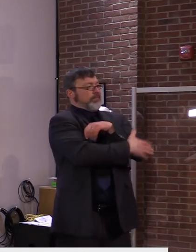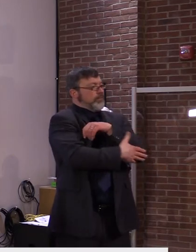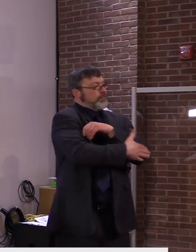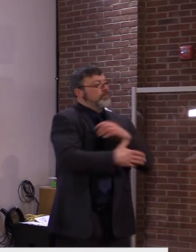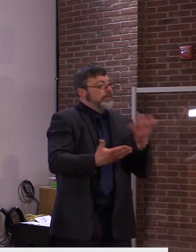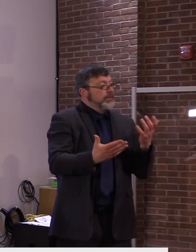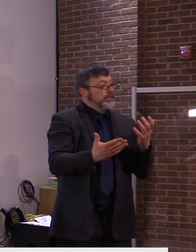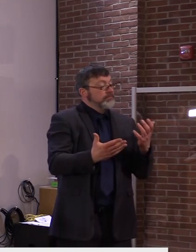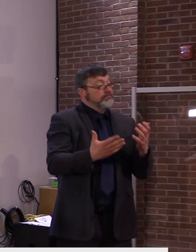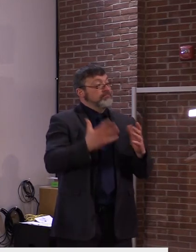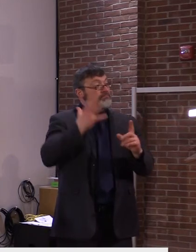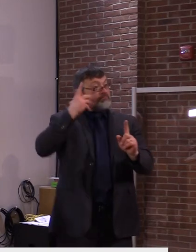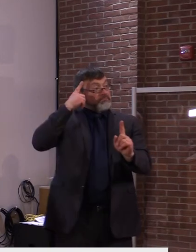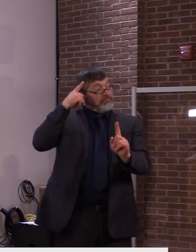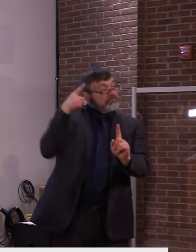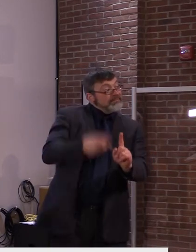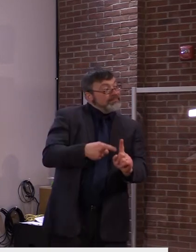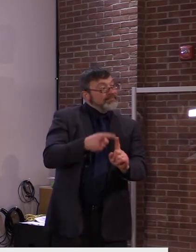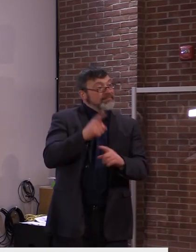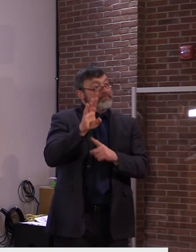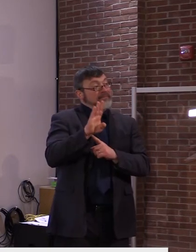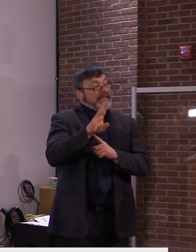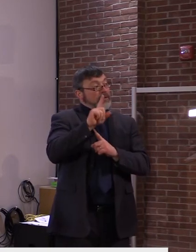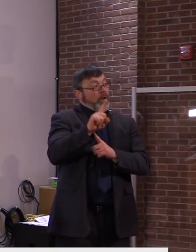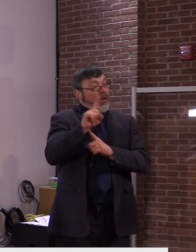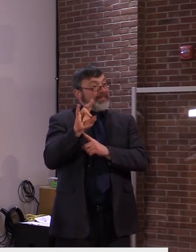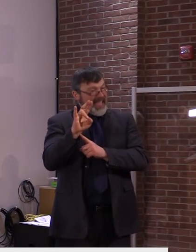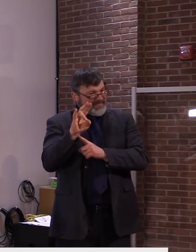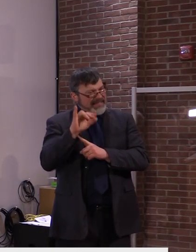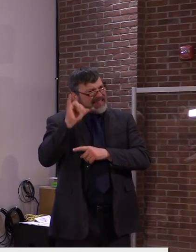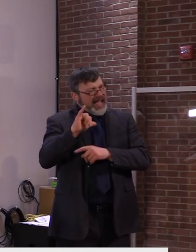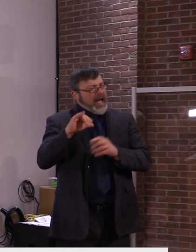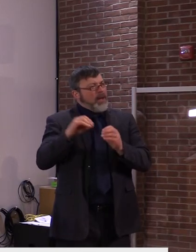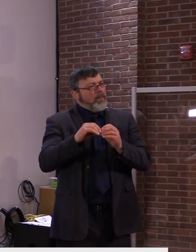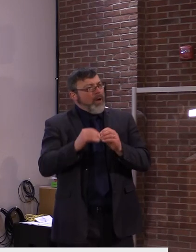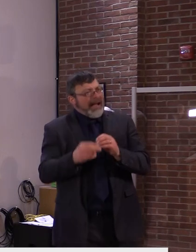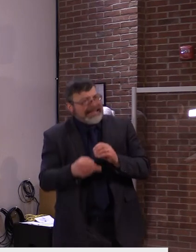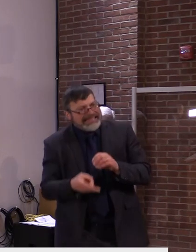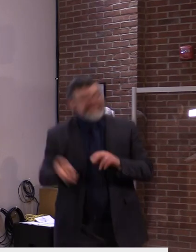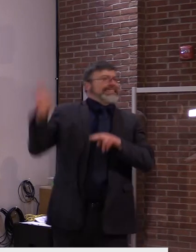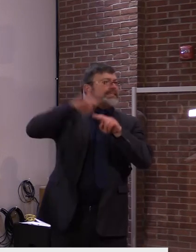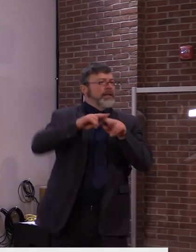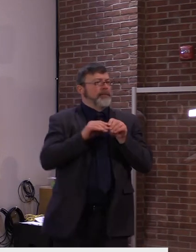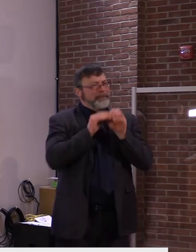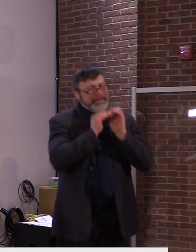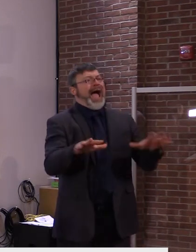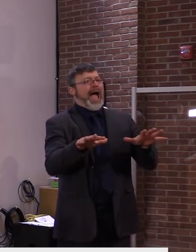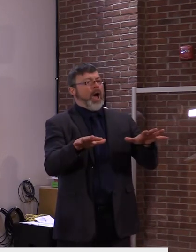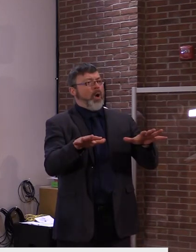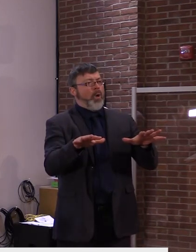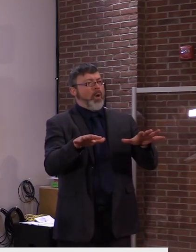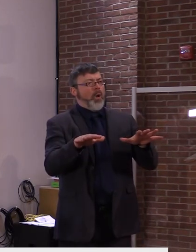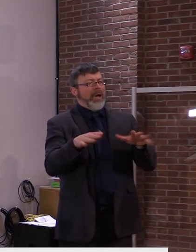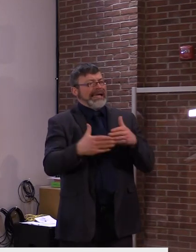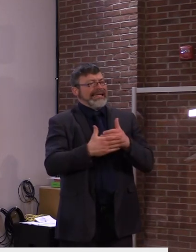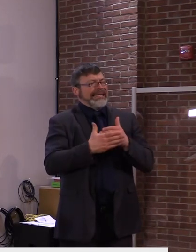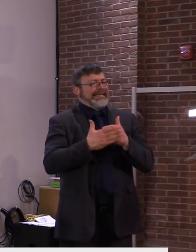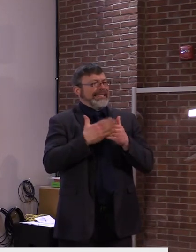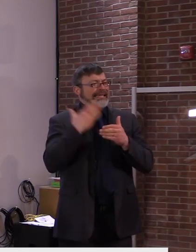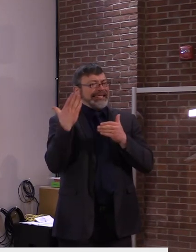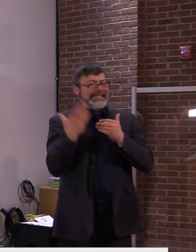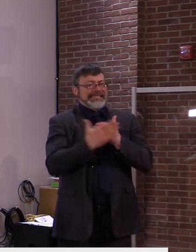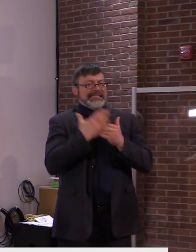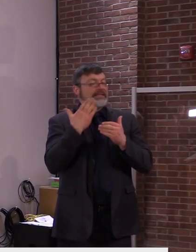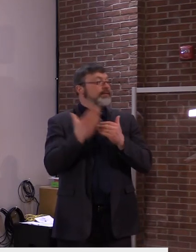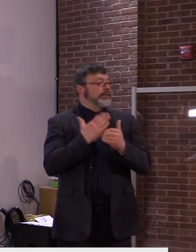more transmissible and could lead to more cases of COVID-19 as well as potentially increased hospitalizations and